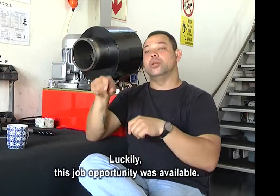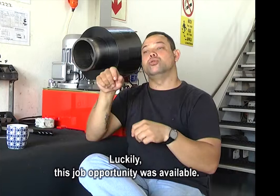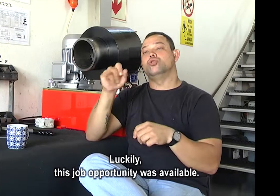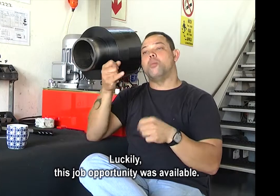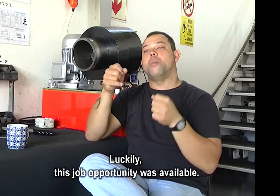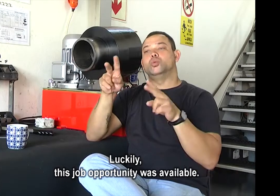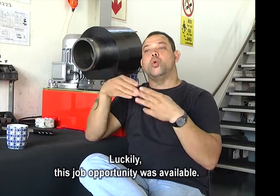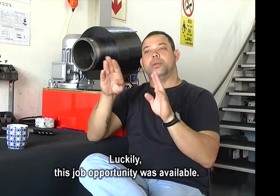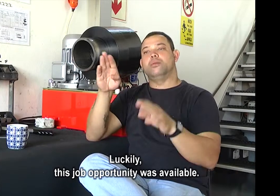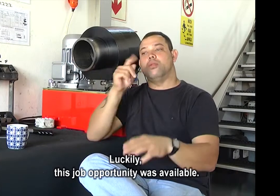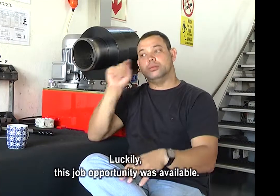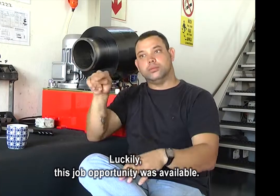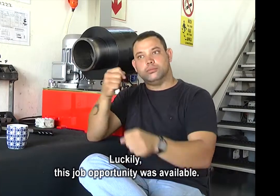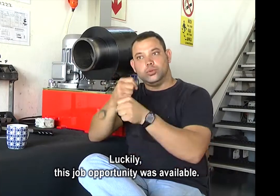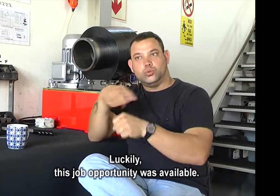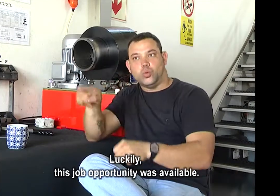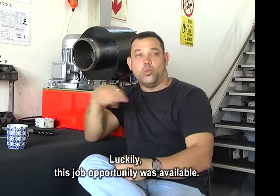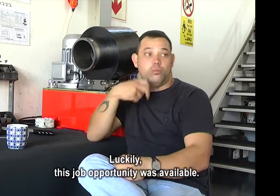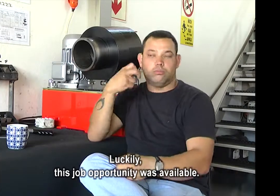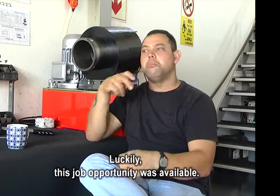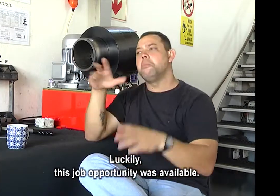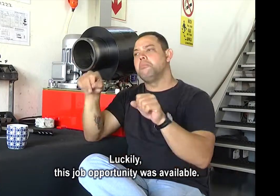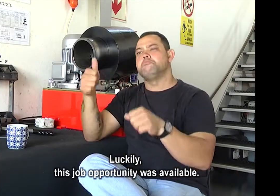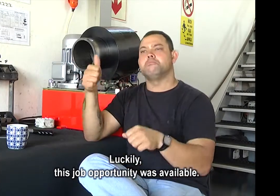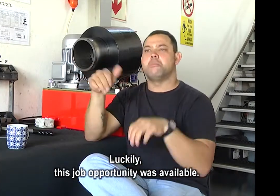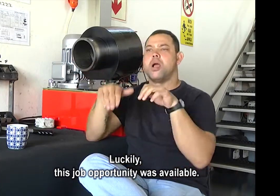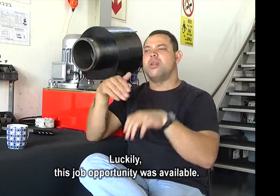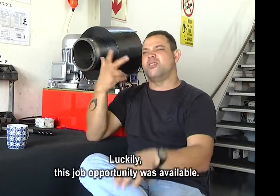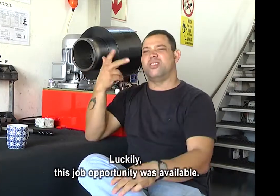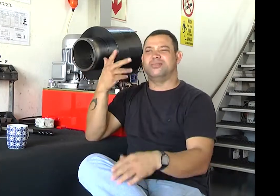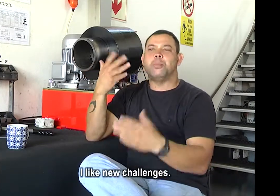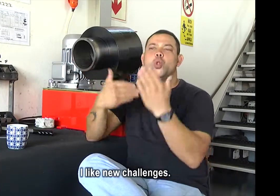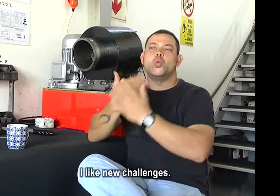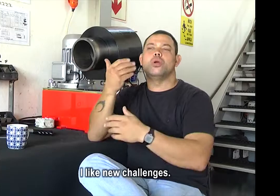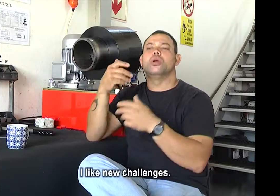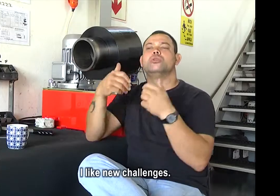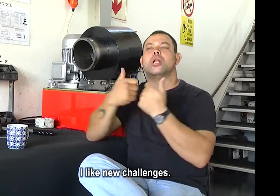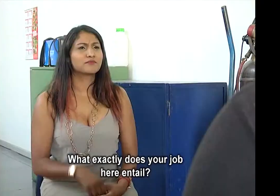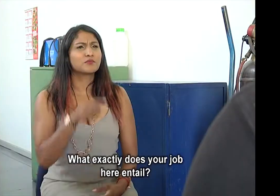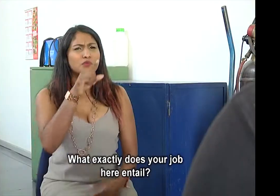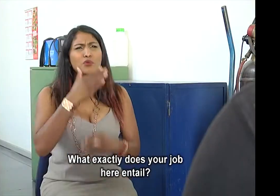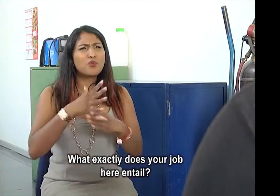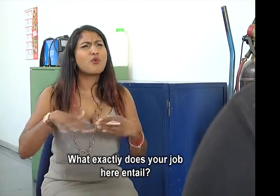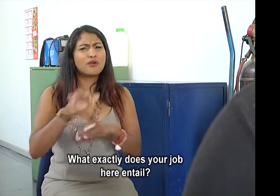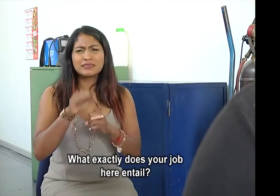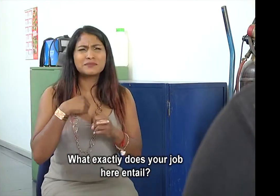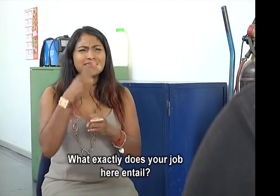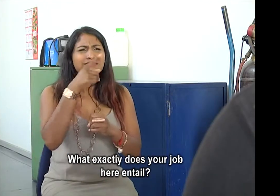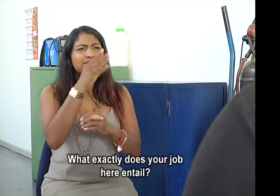Luckily, this job opportunity was available. I like new challenges. What exactly does your job here